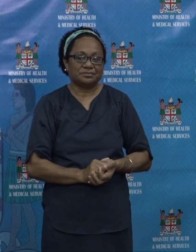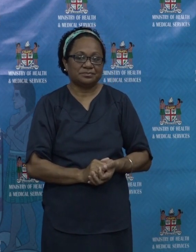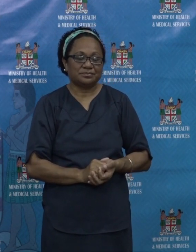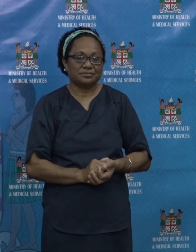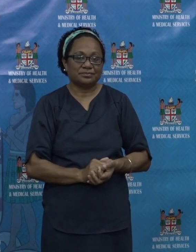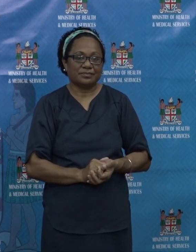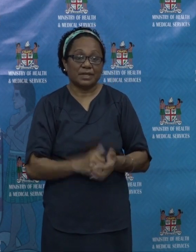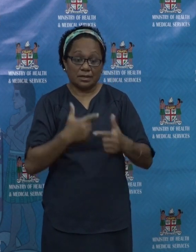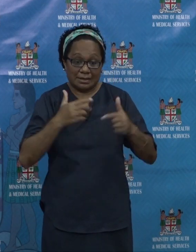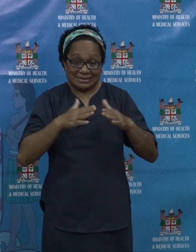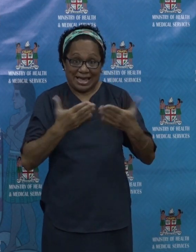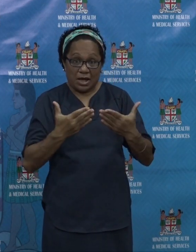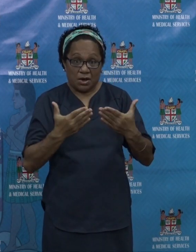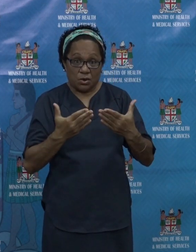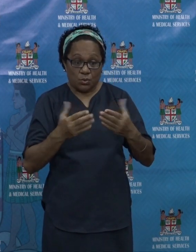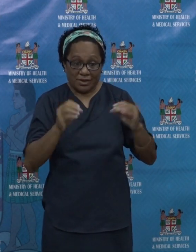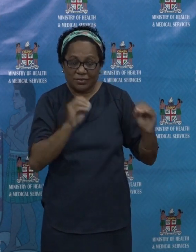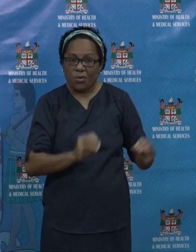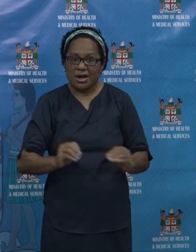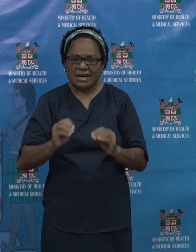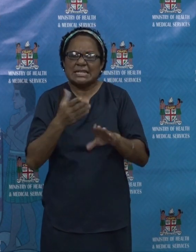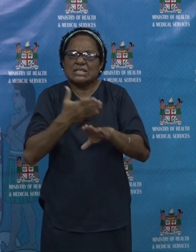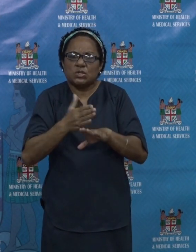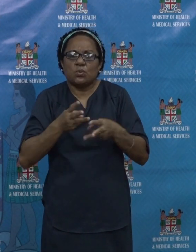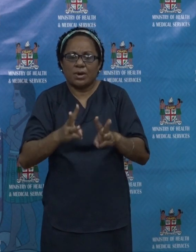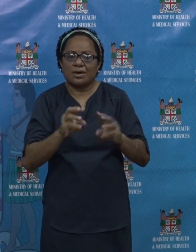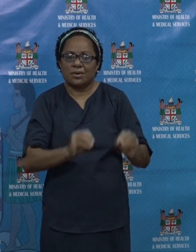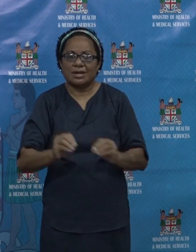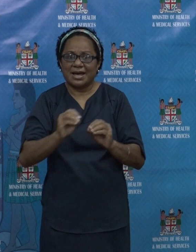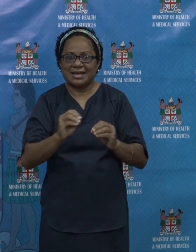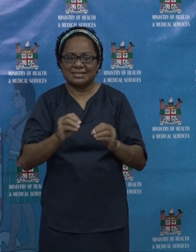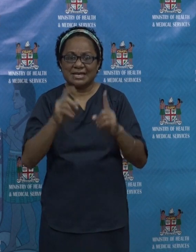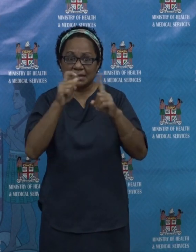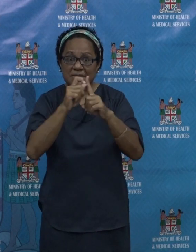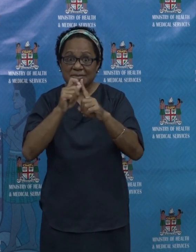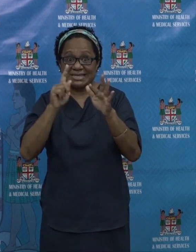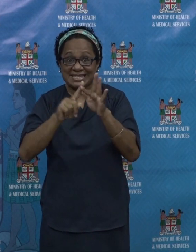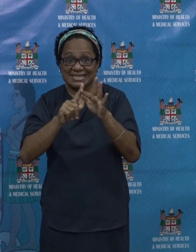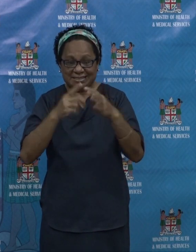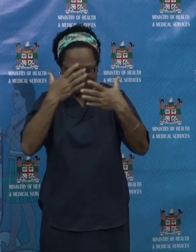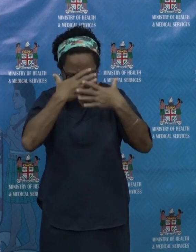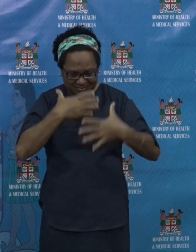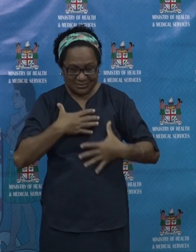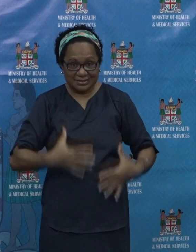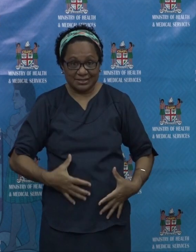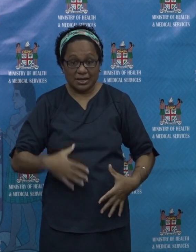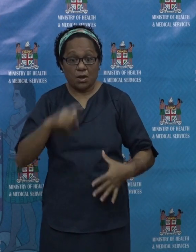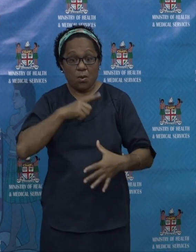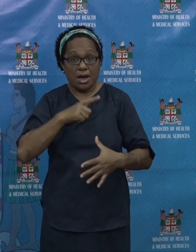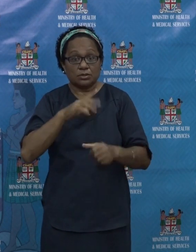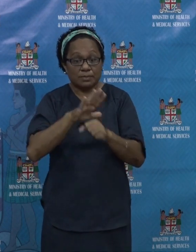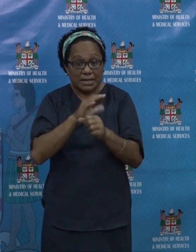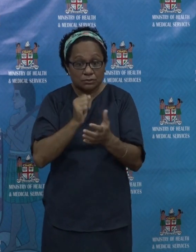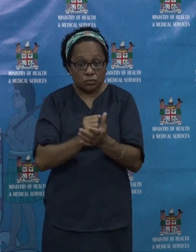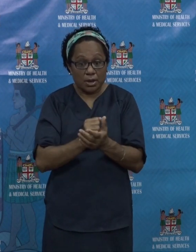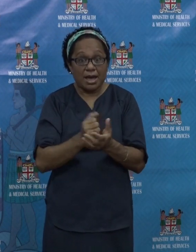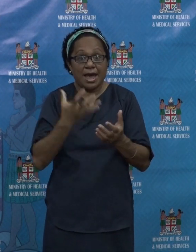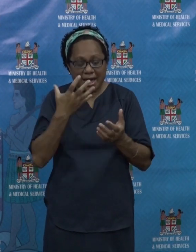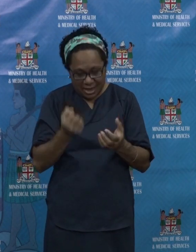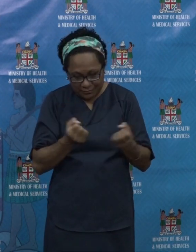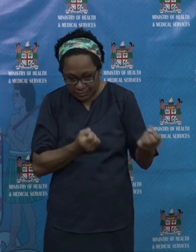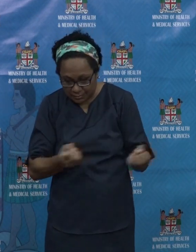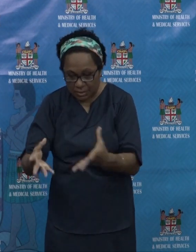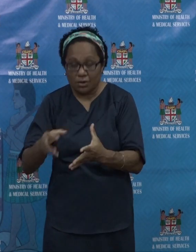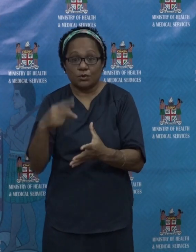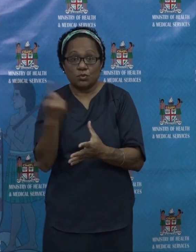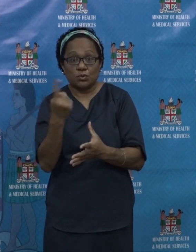We have reorganized our PPE distribution program to ensure that the large stocks that we have are always readily available to all our healthcare workers in the